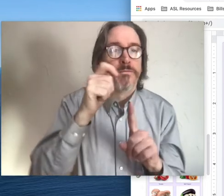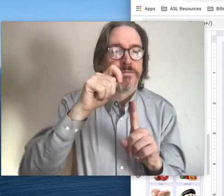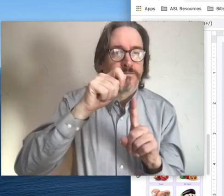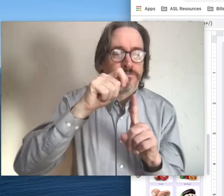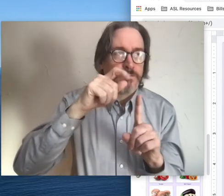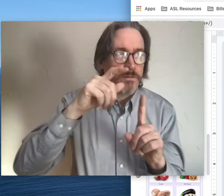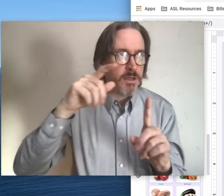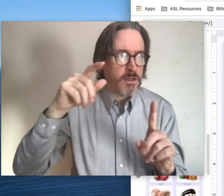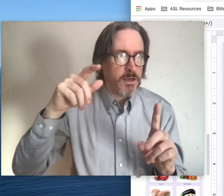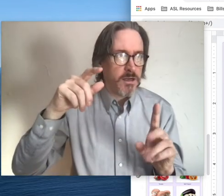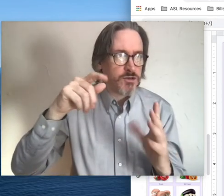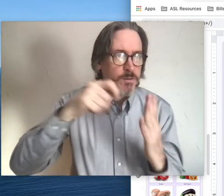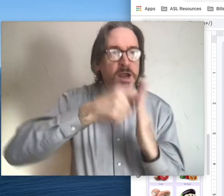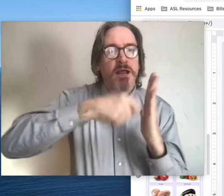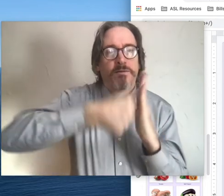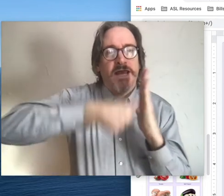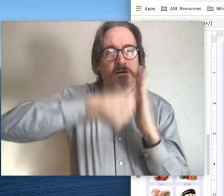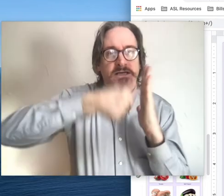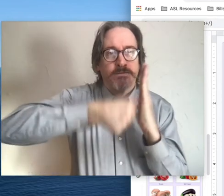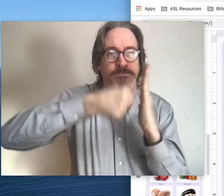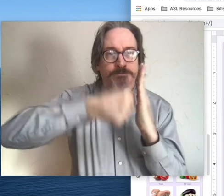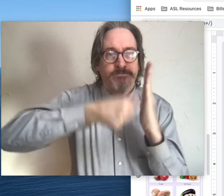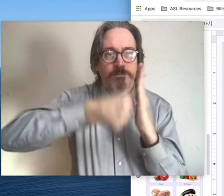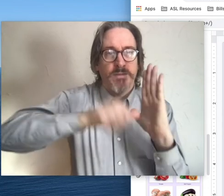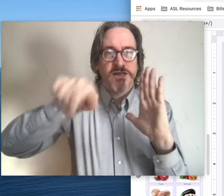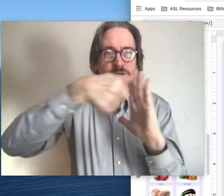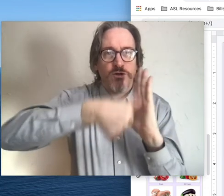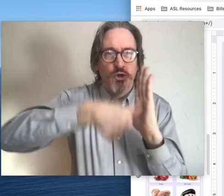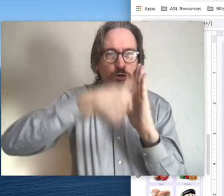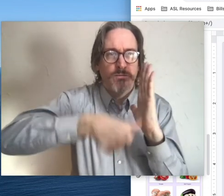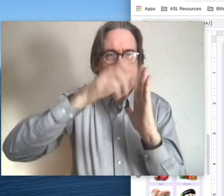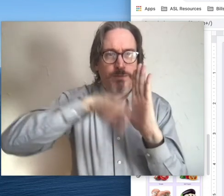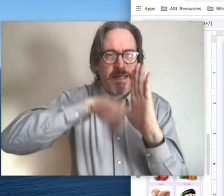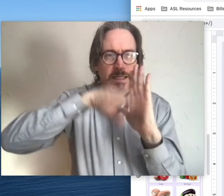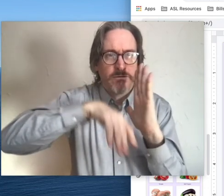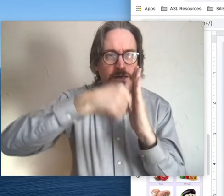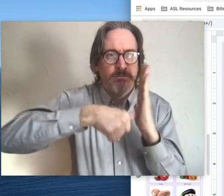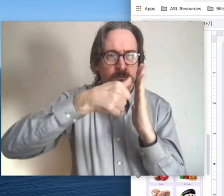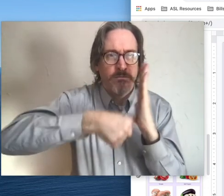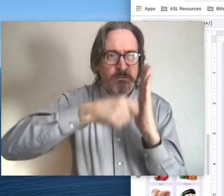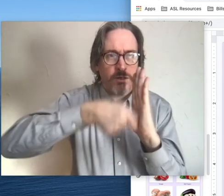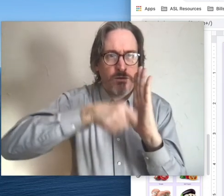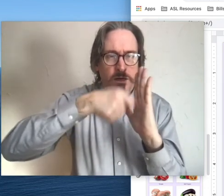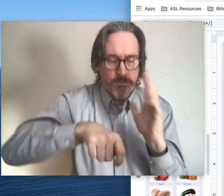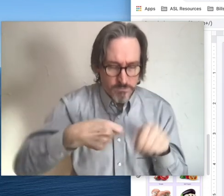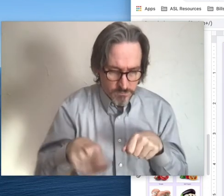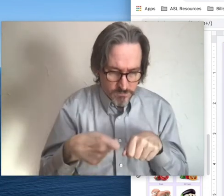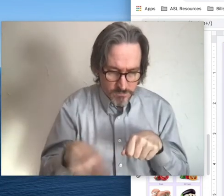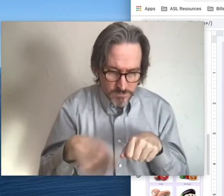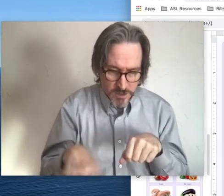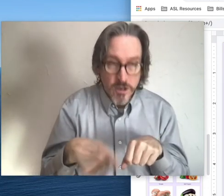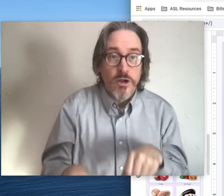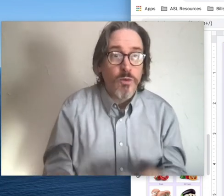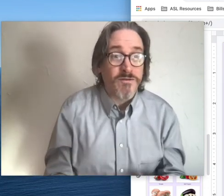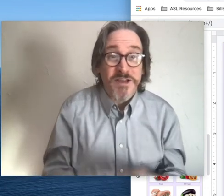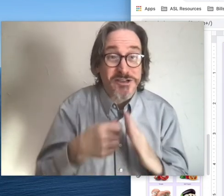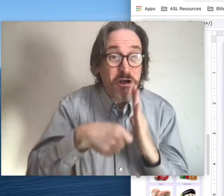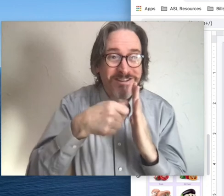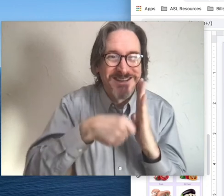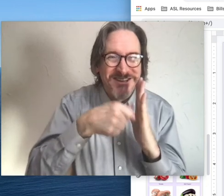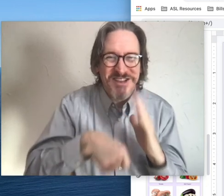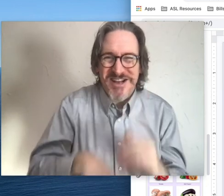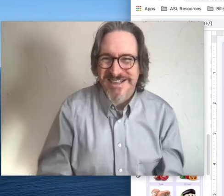oh, I'm trying to remember. Carrot. Because you peel it, right? You, whatever